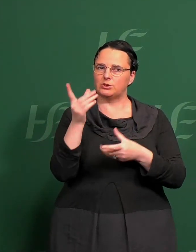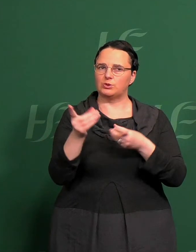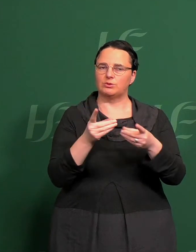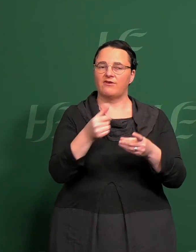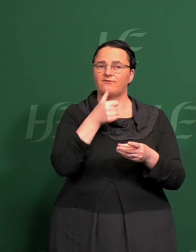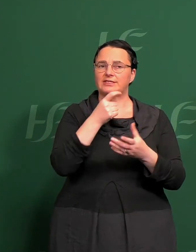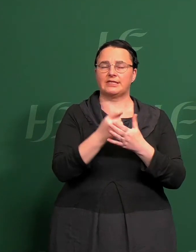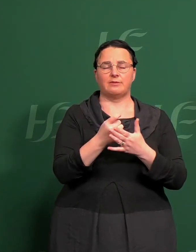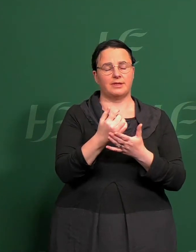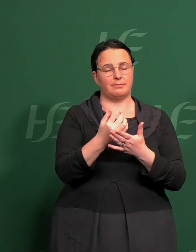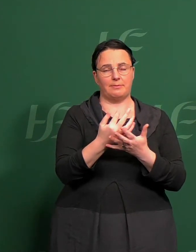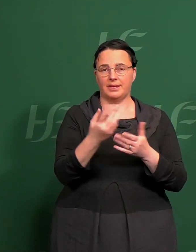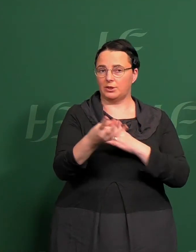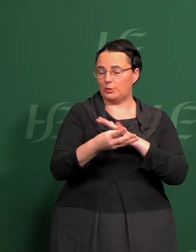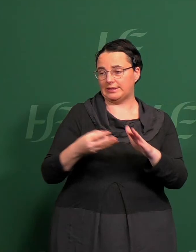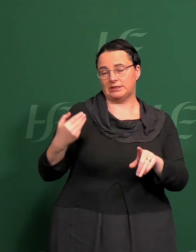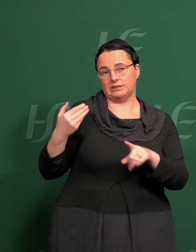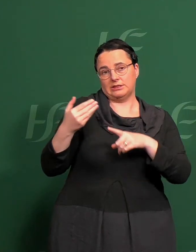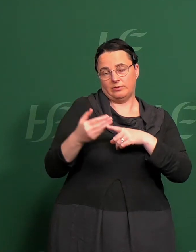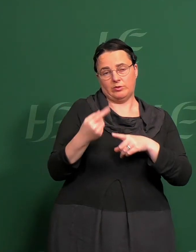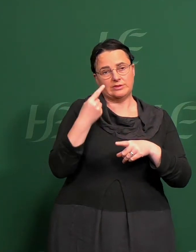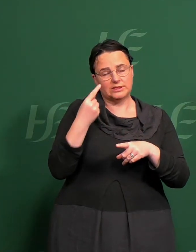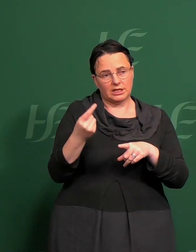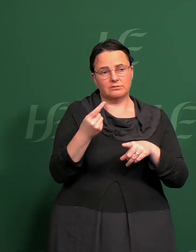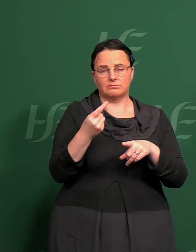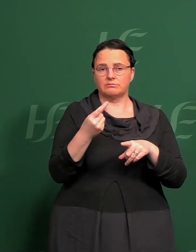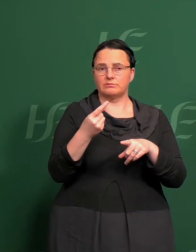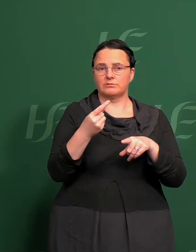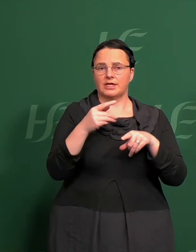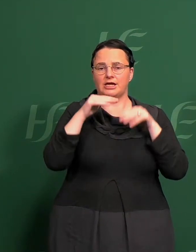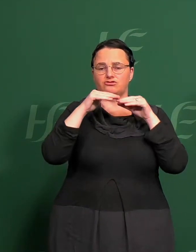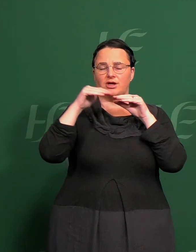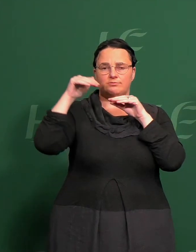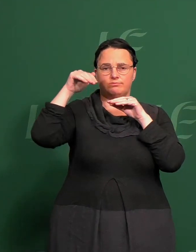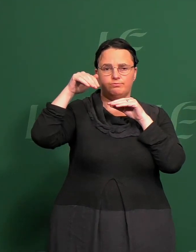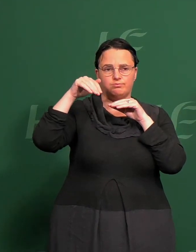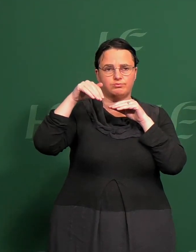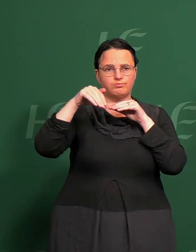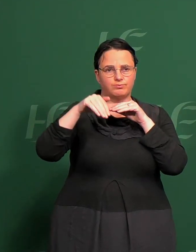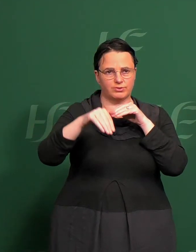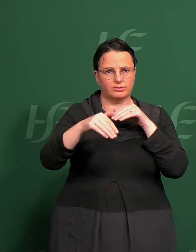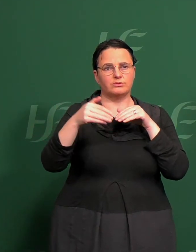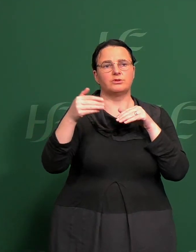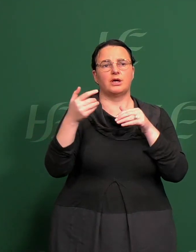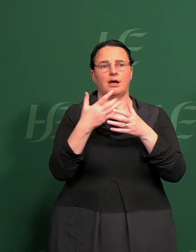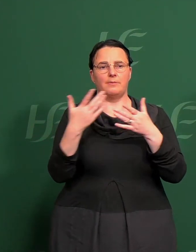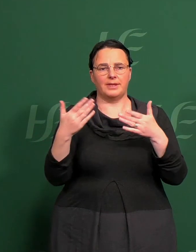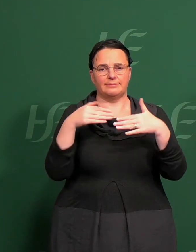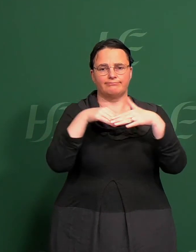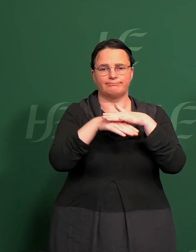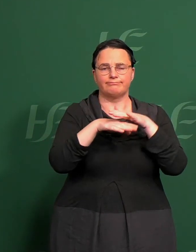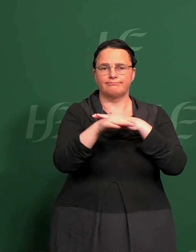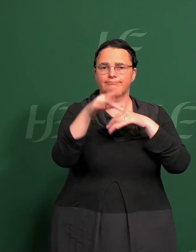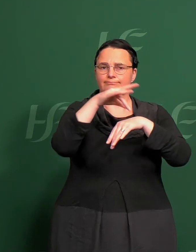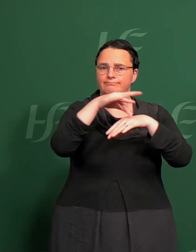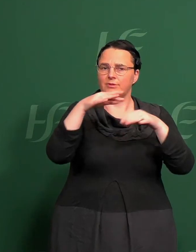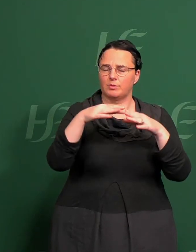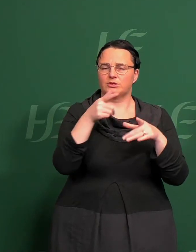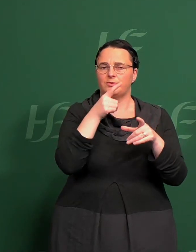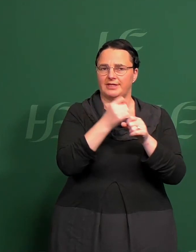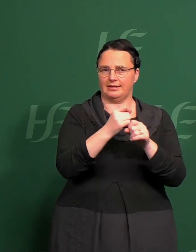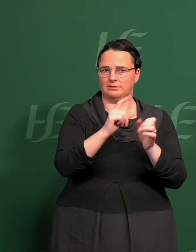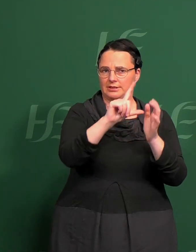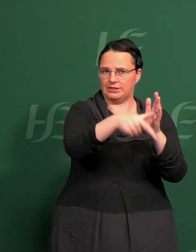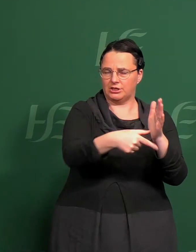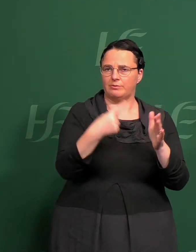first time in many weeks, we're seeing a consistent and trend down in hospitalisations, which I'll come back to shortly. But ultimately, overall,